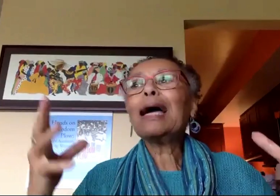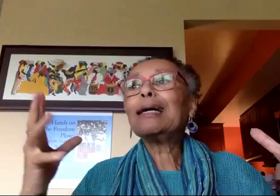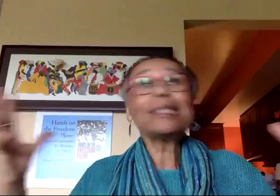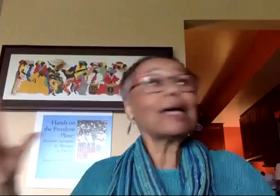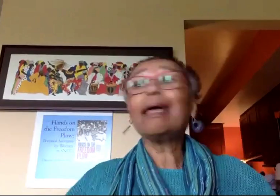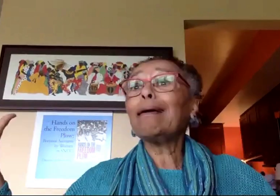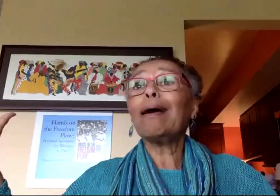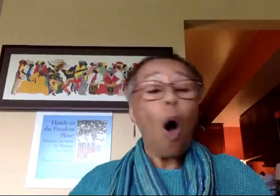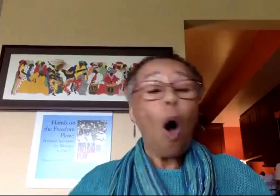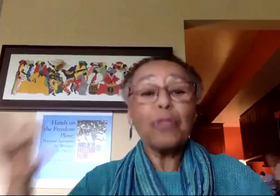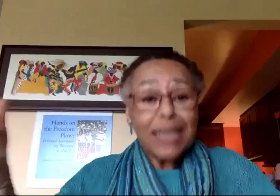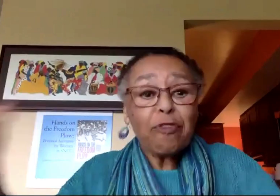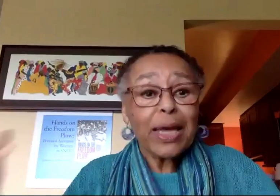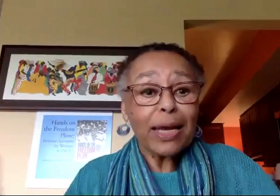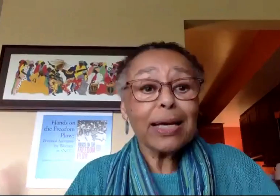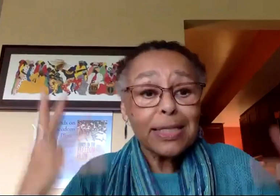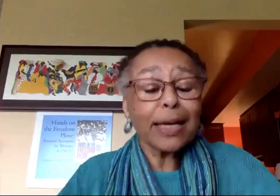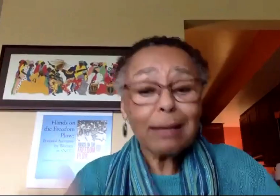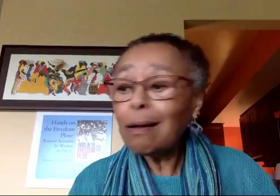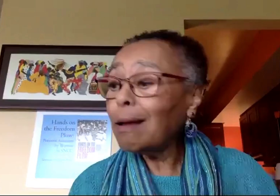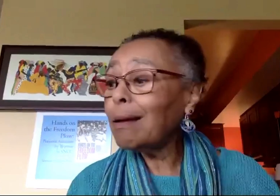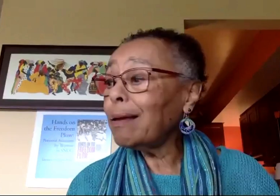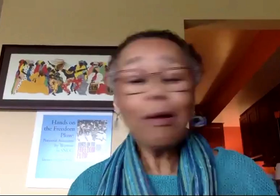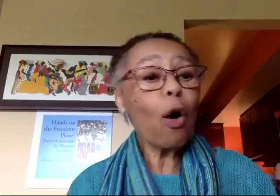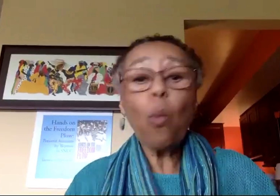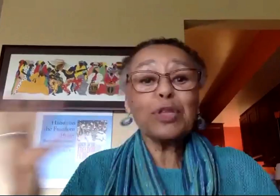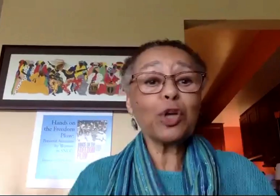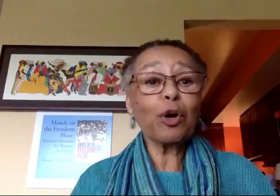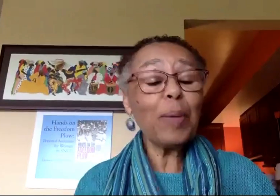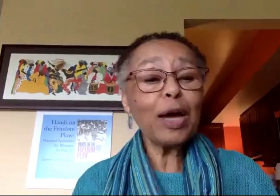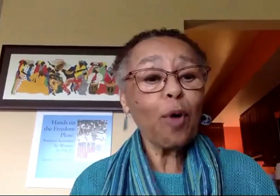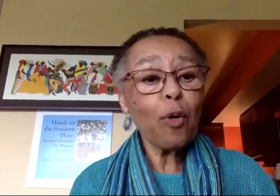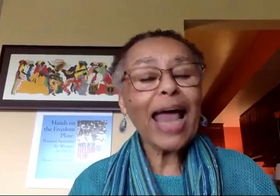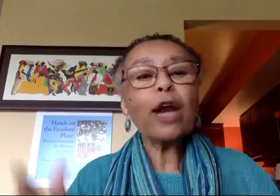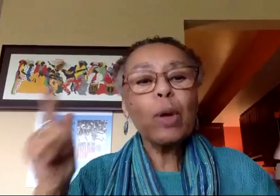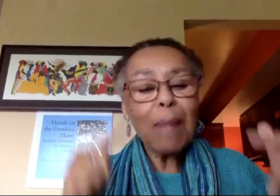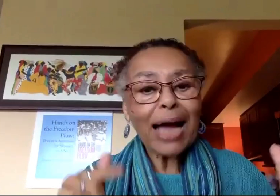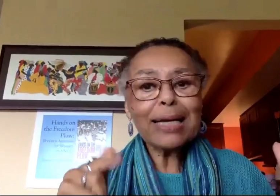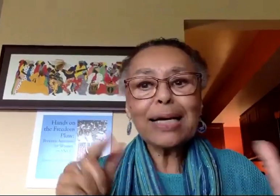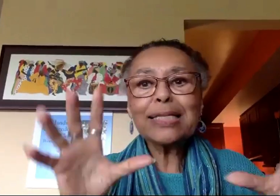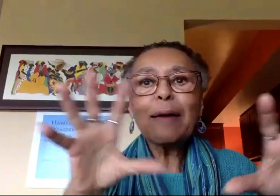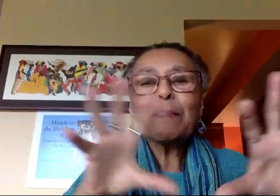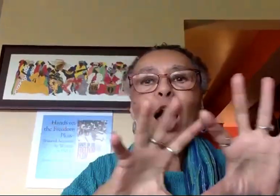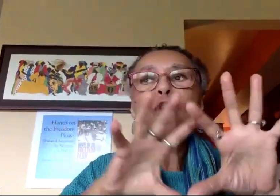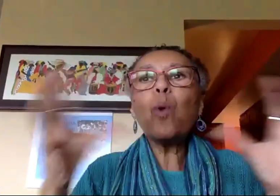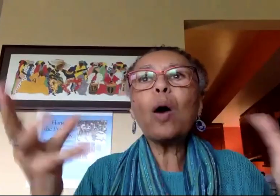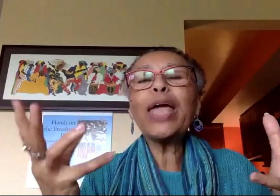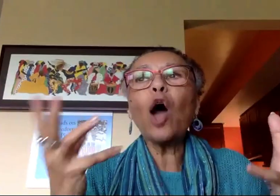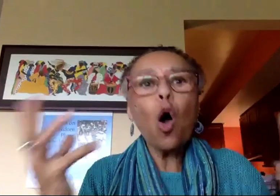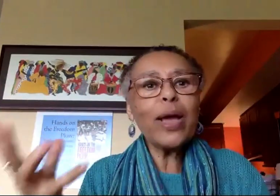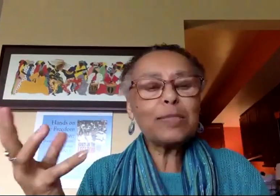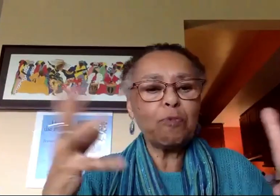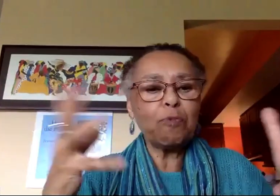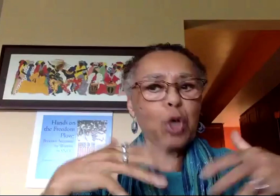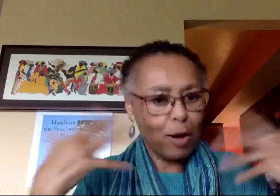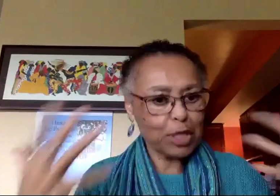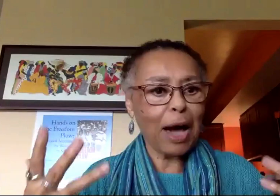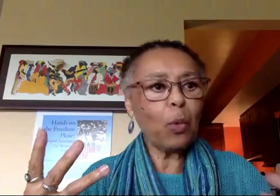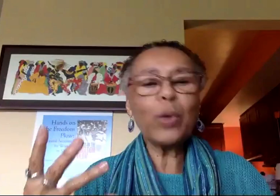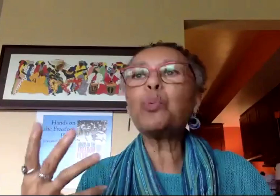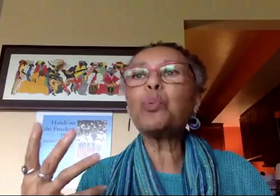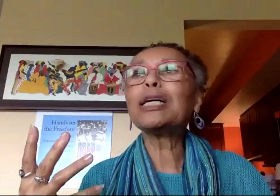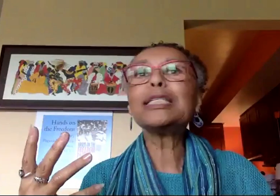And suddenly, all the staff meeting is singing, "Will the Circle Be Unbroken?" And it reminded us of what we had always